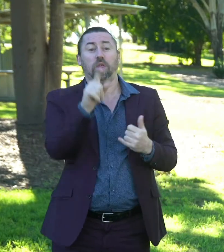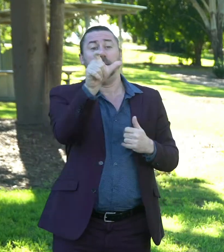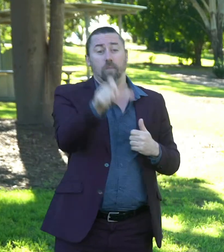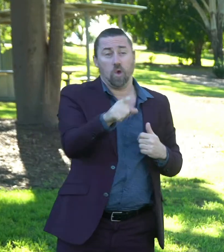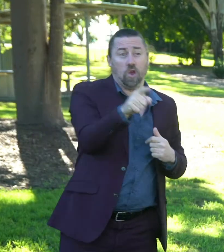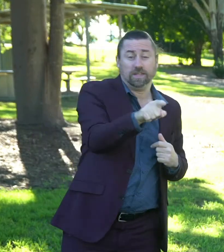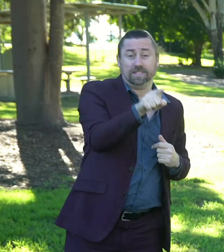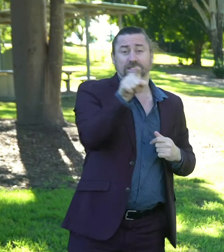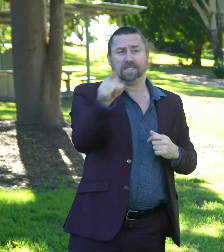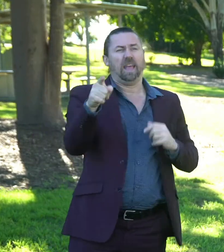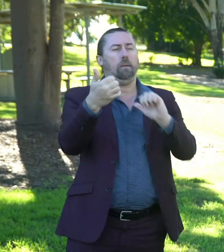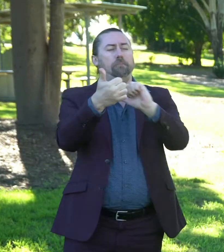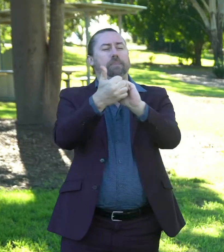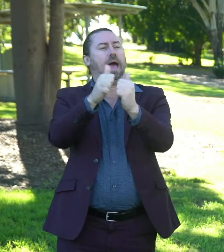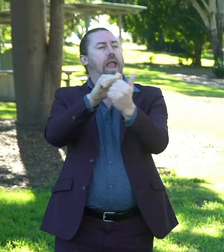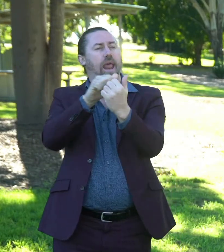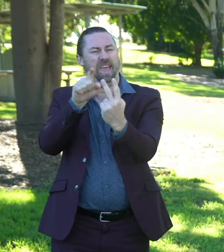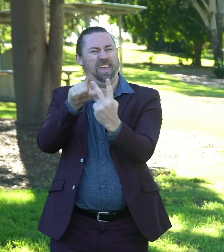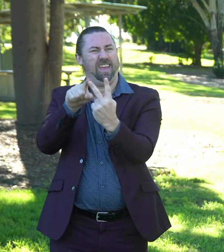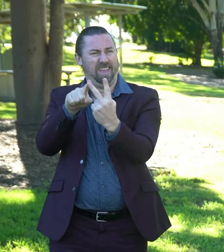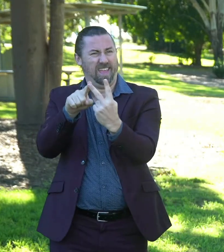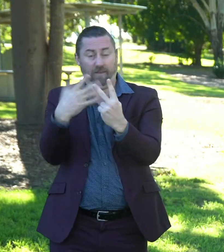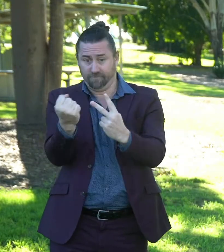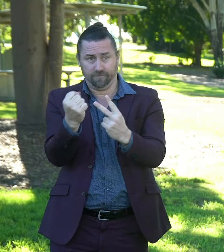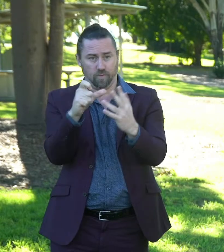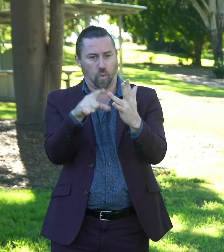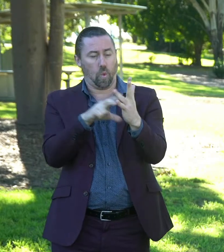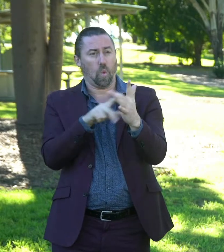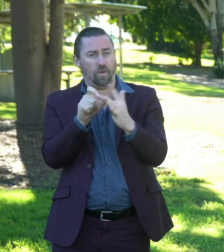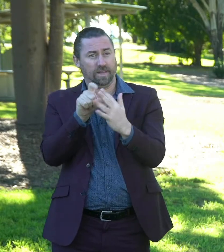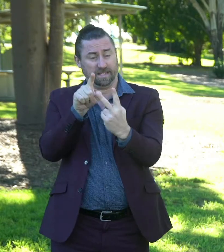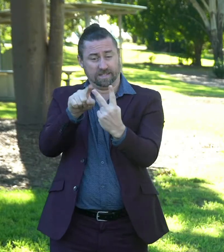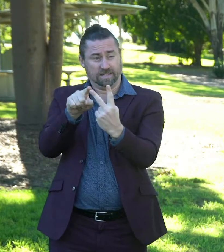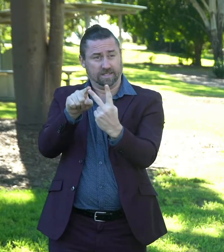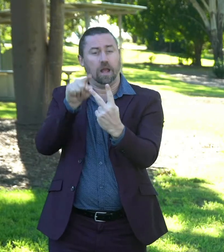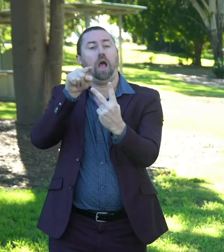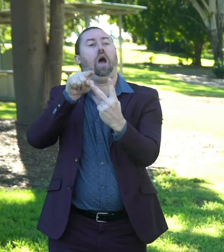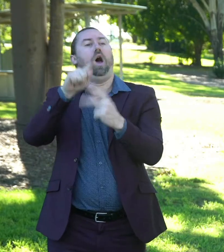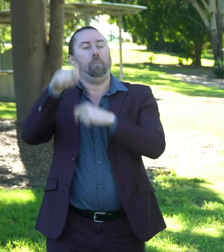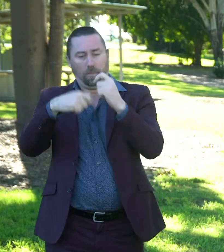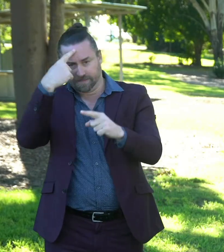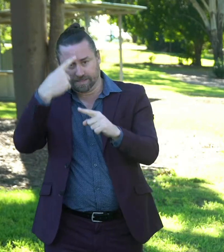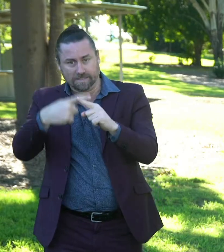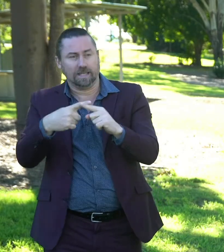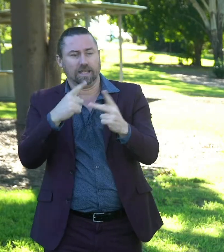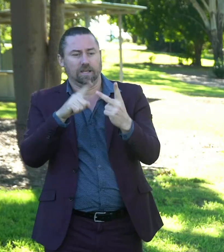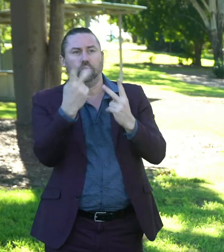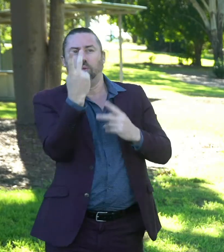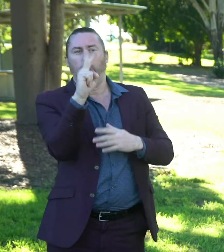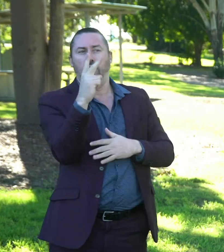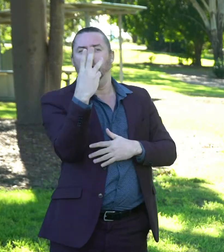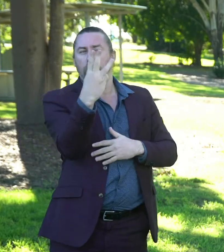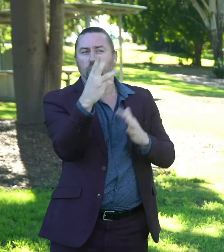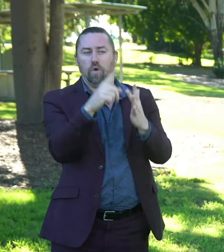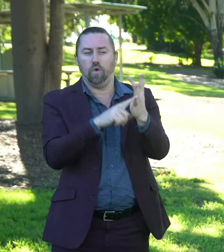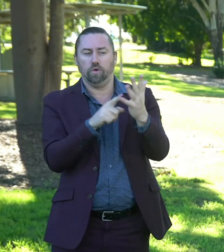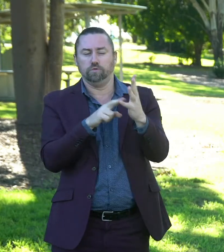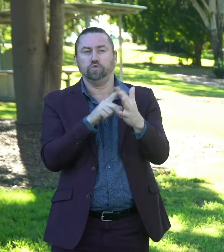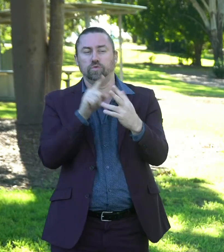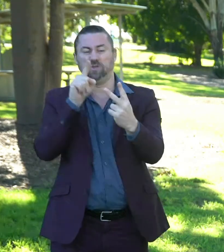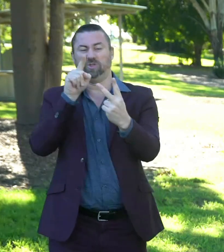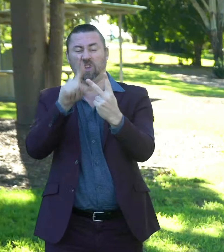same household, has tested positive. Now, they did develop symptoms on the 23rd, so we're deeming